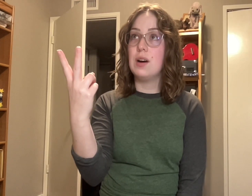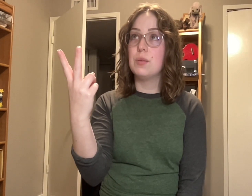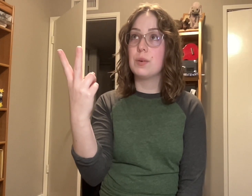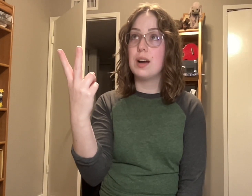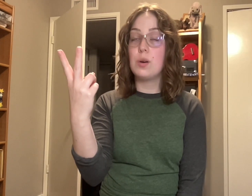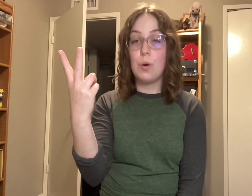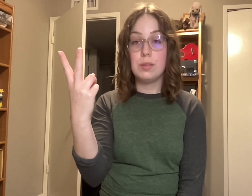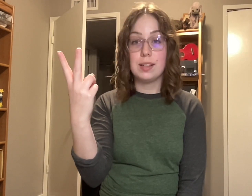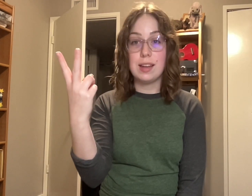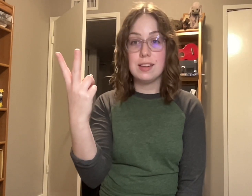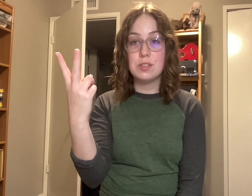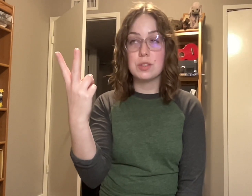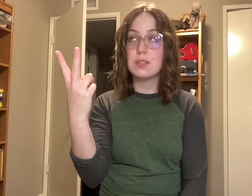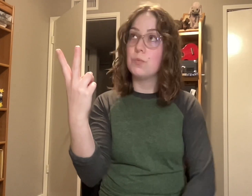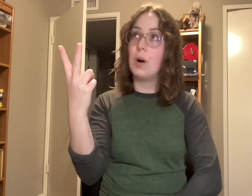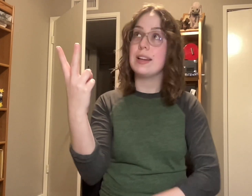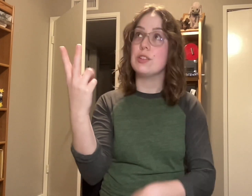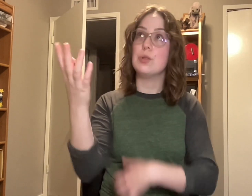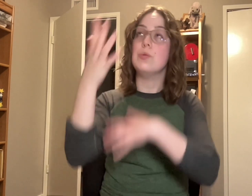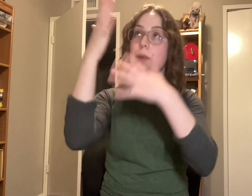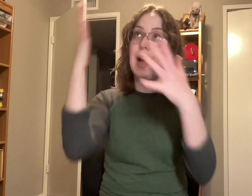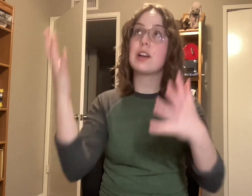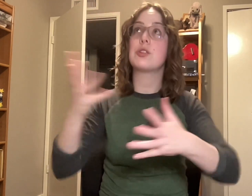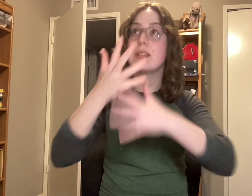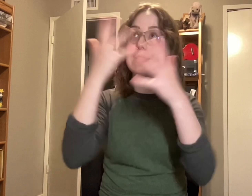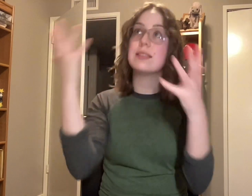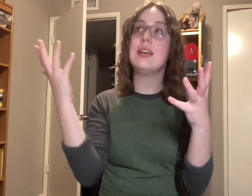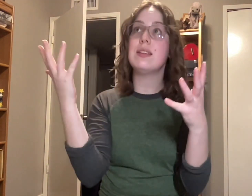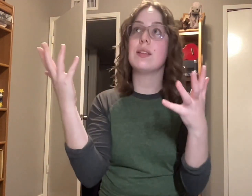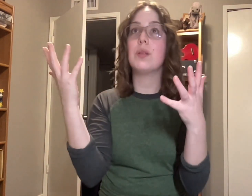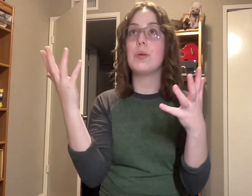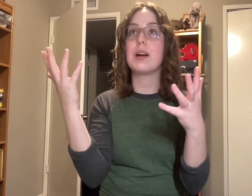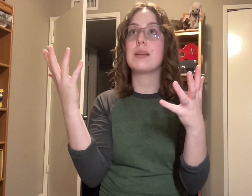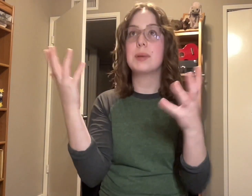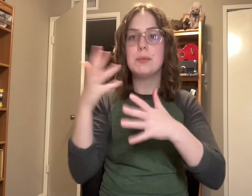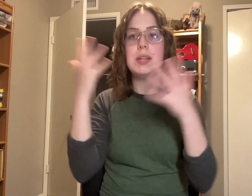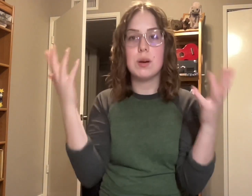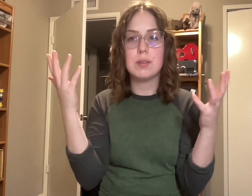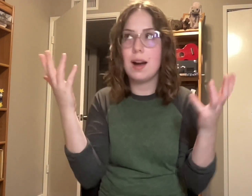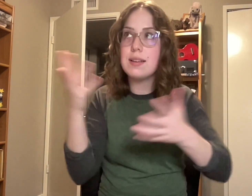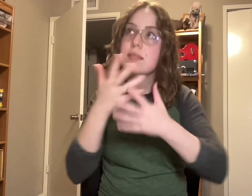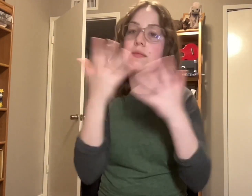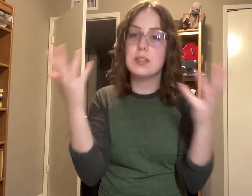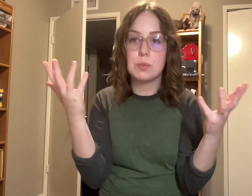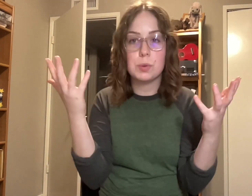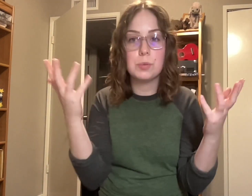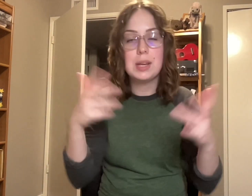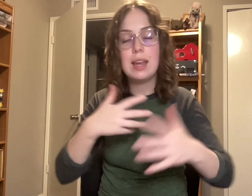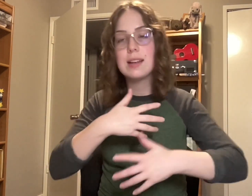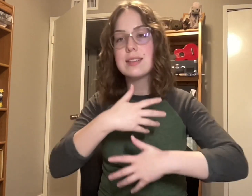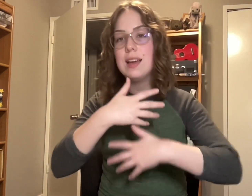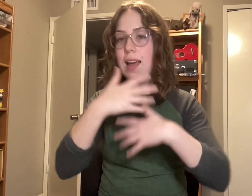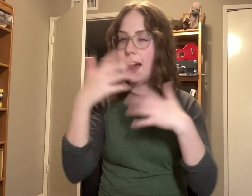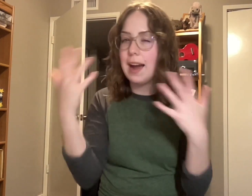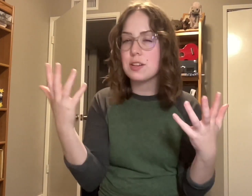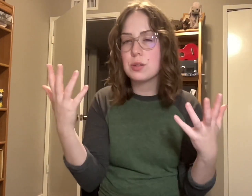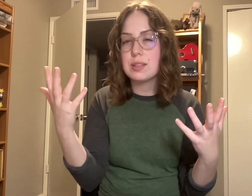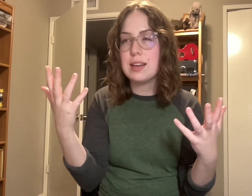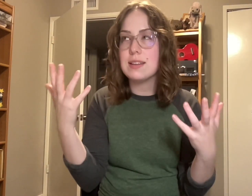we're not only just wanting to actually see the Lord, but we know God is invisible. We can't actually